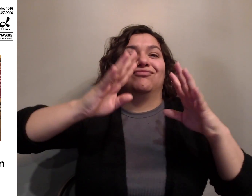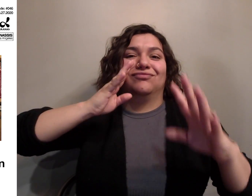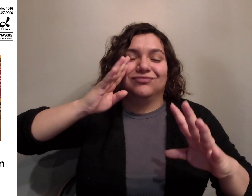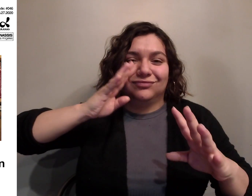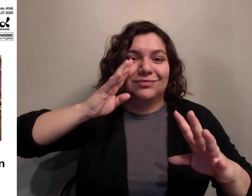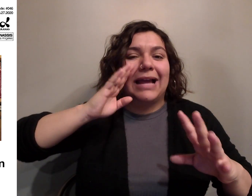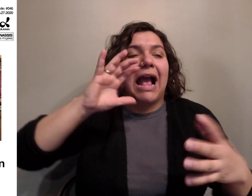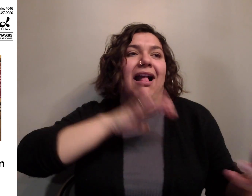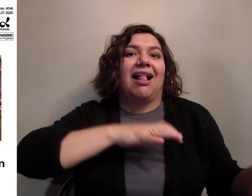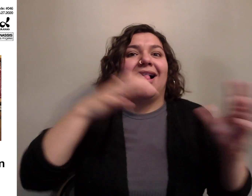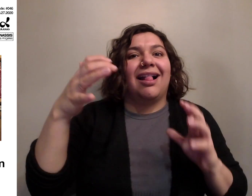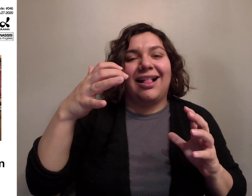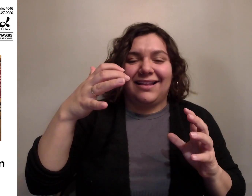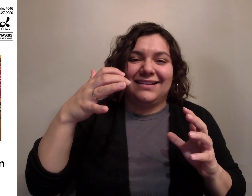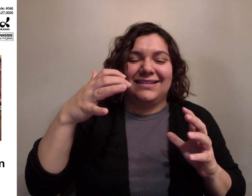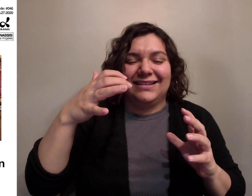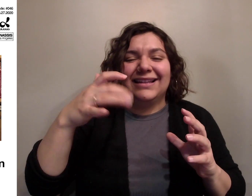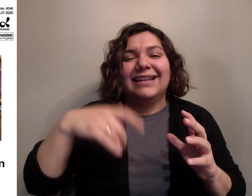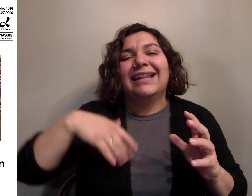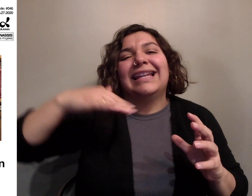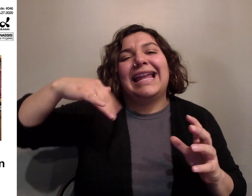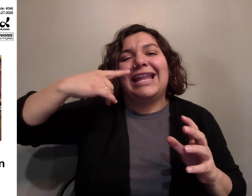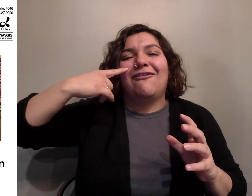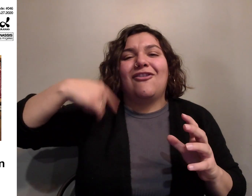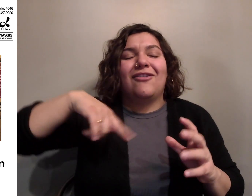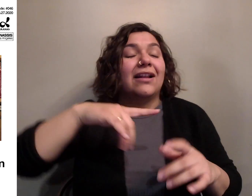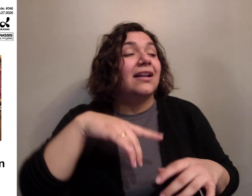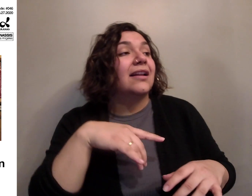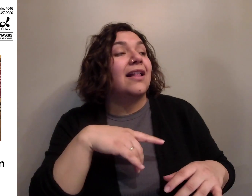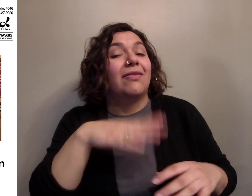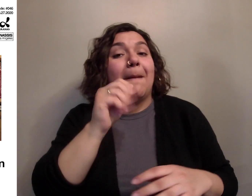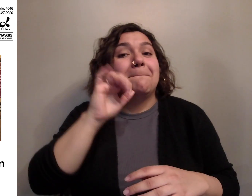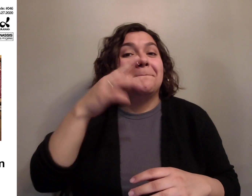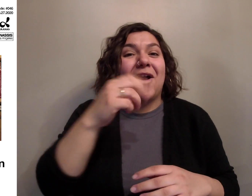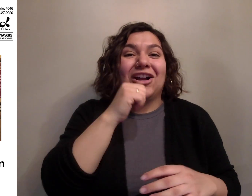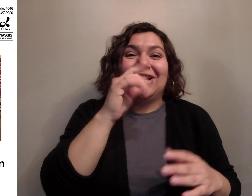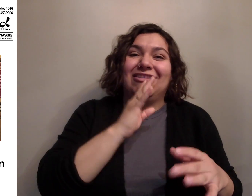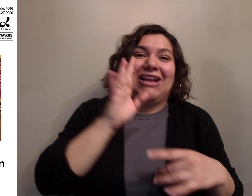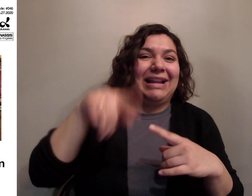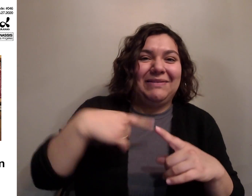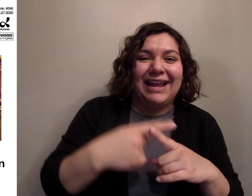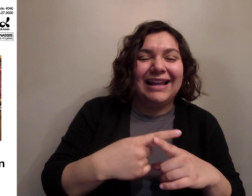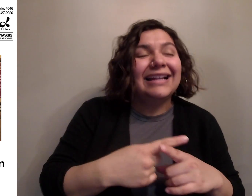We have yet to concoct a catastrophe.